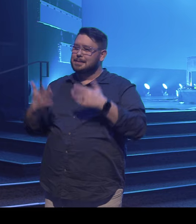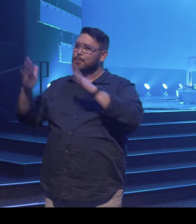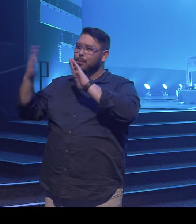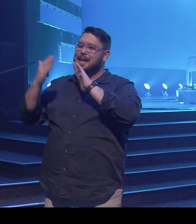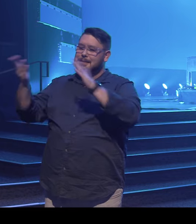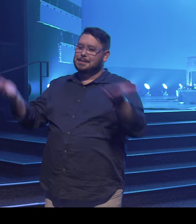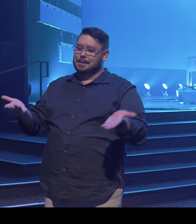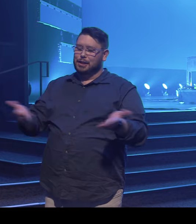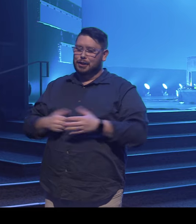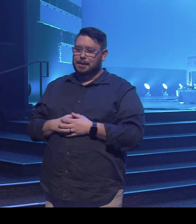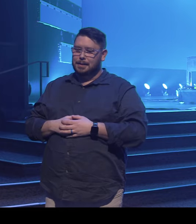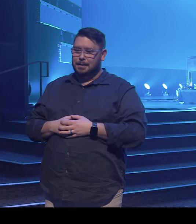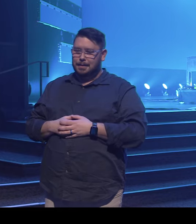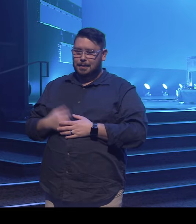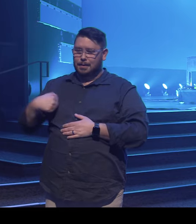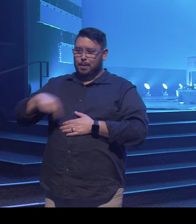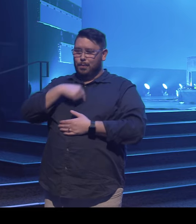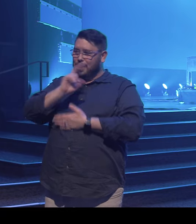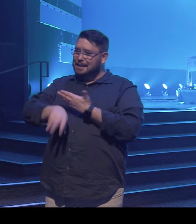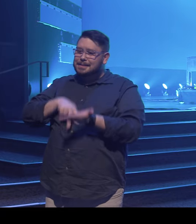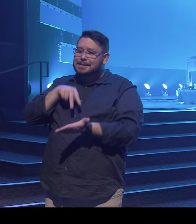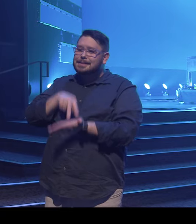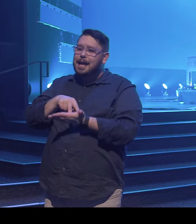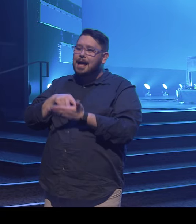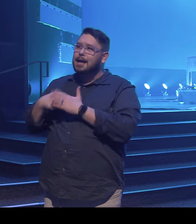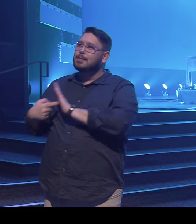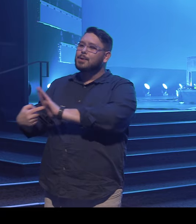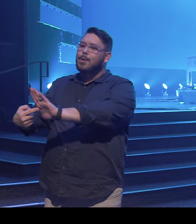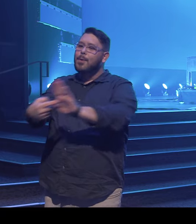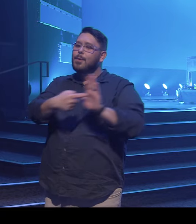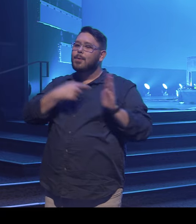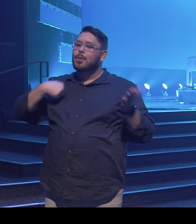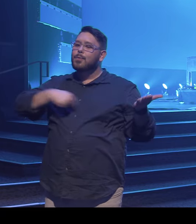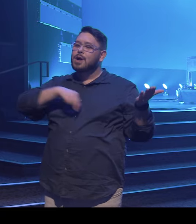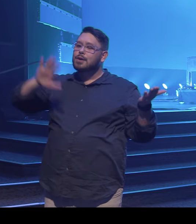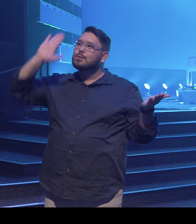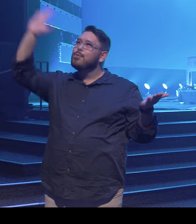And Lord, we stand as sons and daughters,